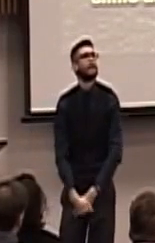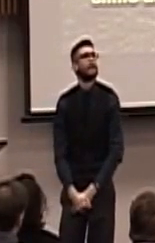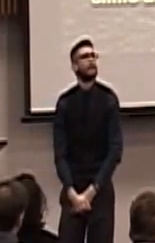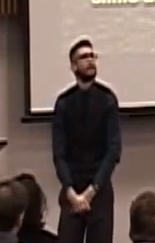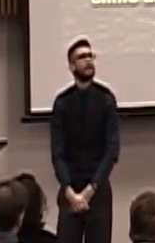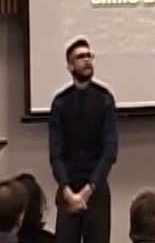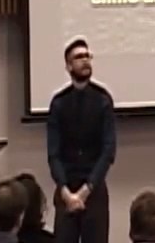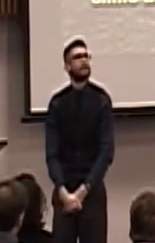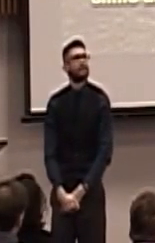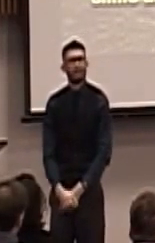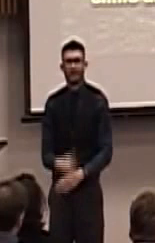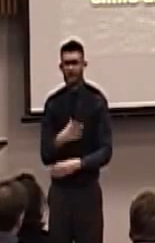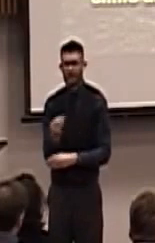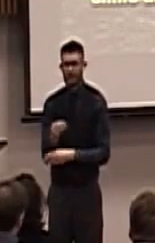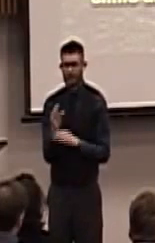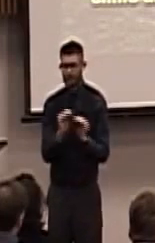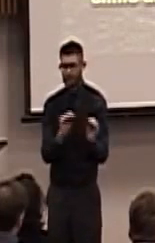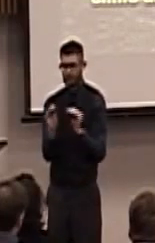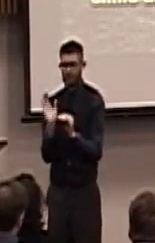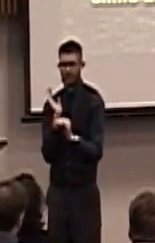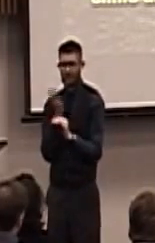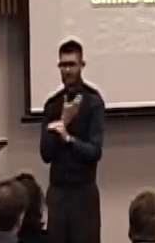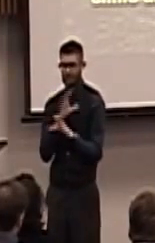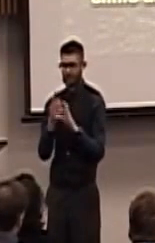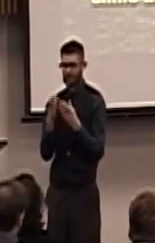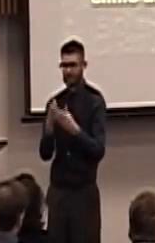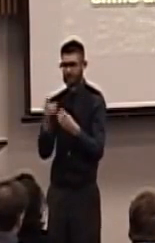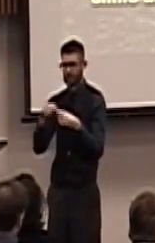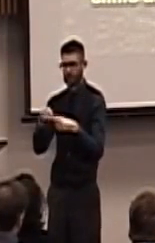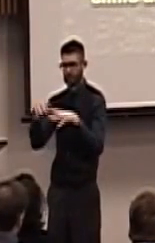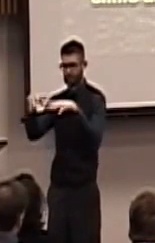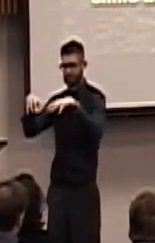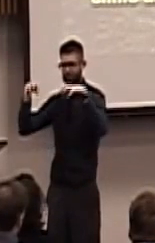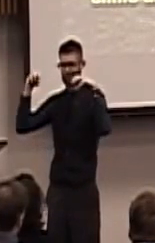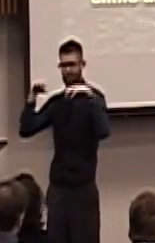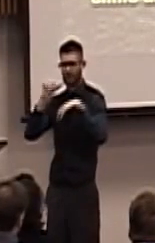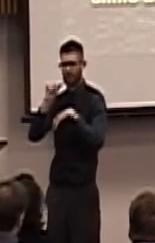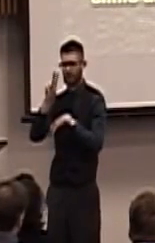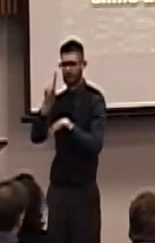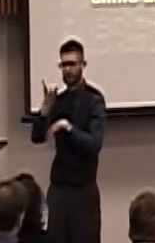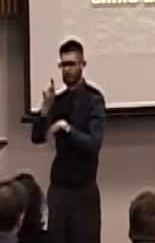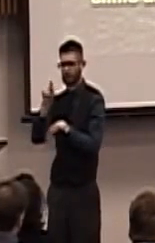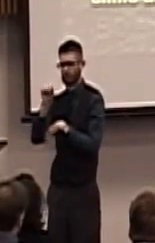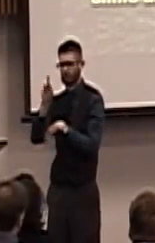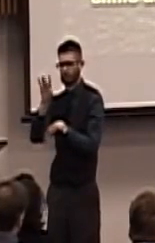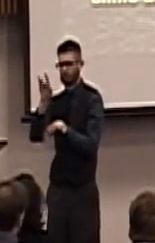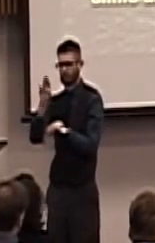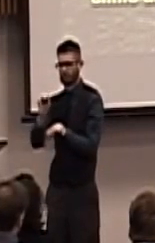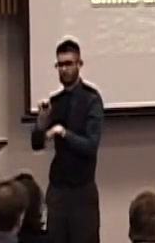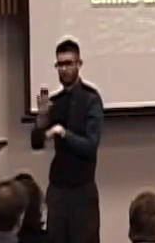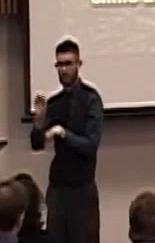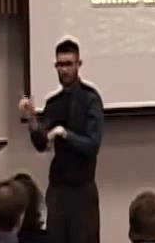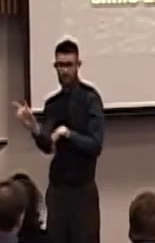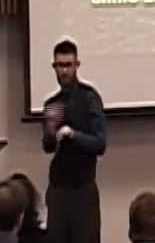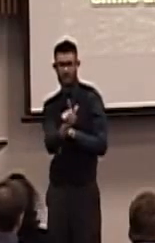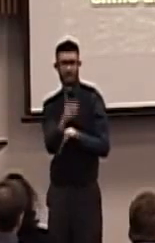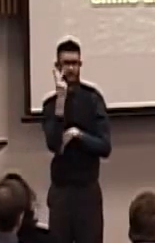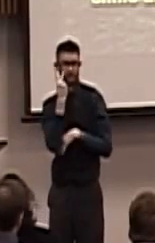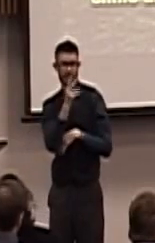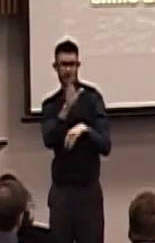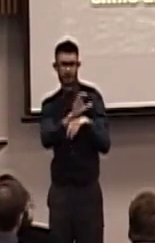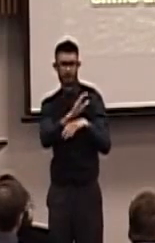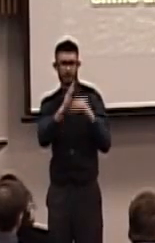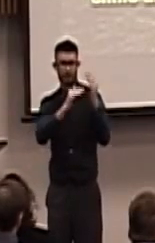move our classes into the auditorium. On the far left there is the church building. And then